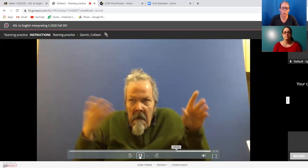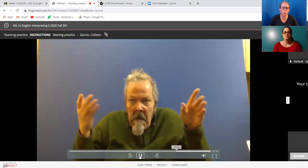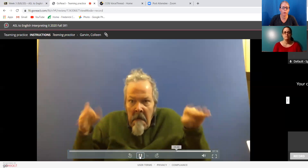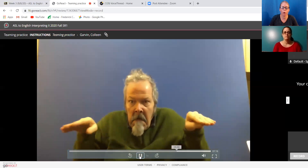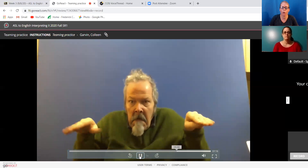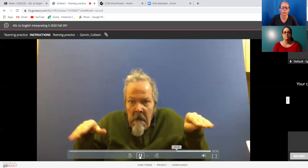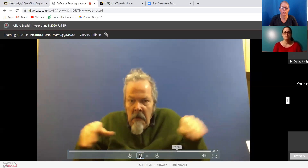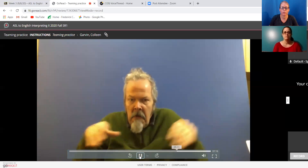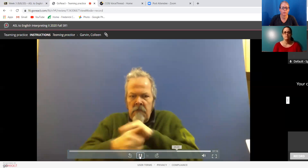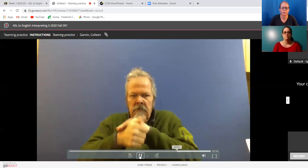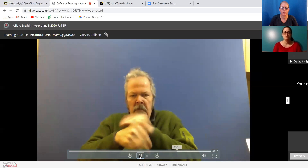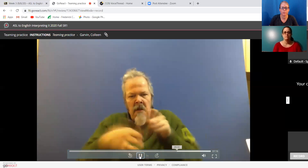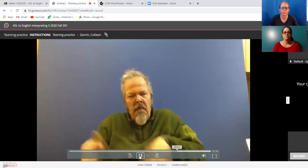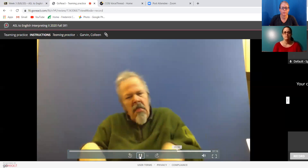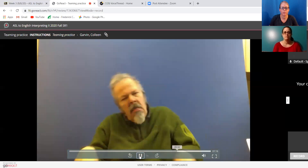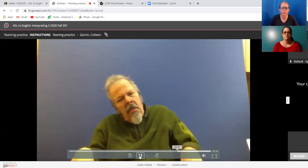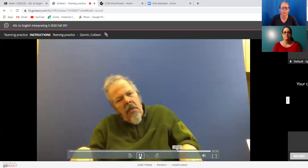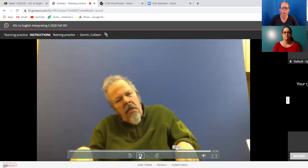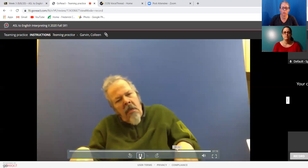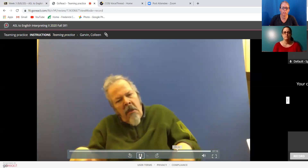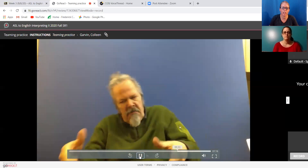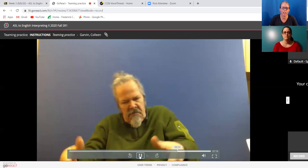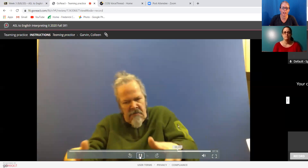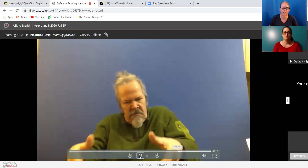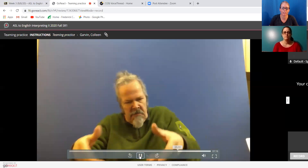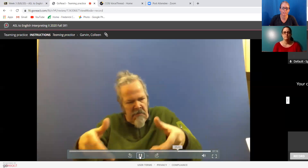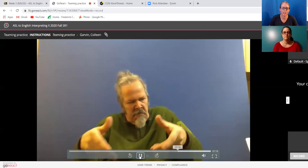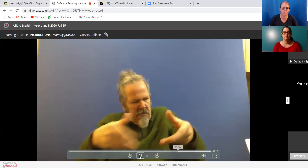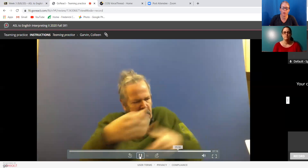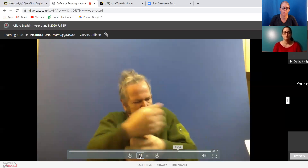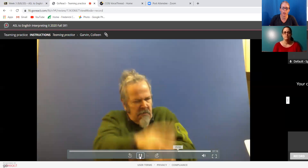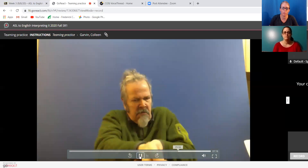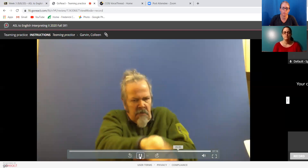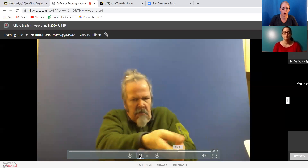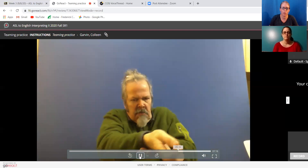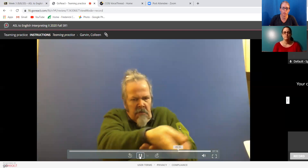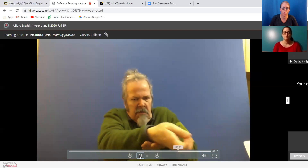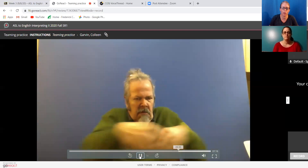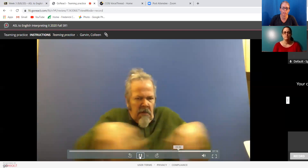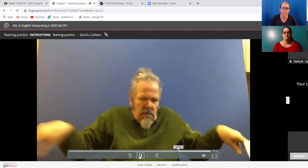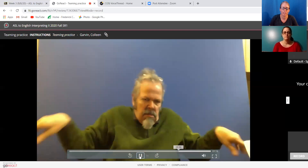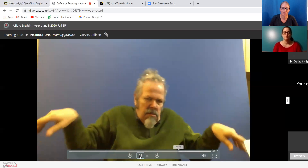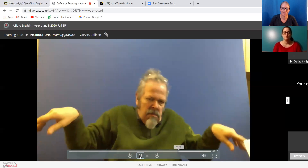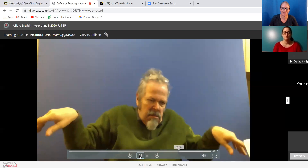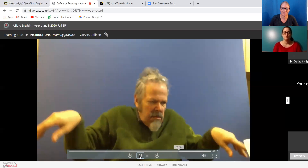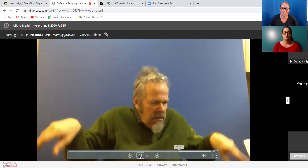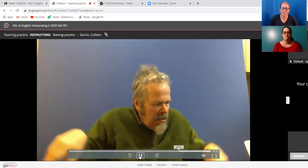They didn't know what went wrong. The turtle just laid there, and the boy brought him on shore.